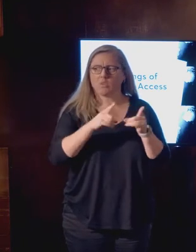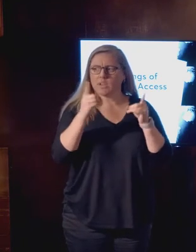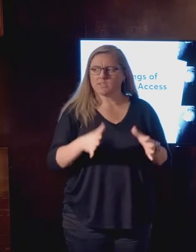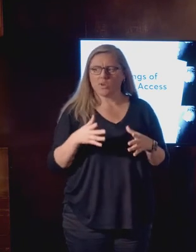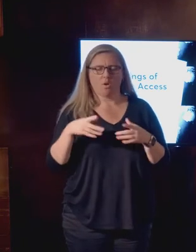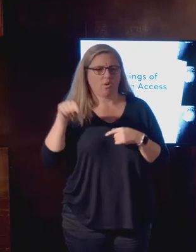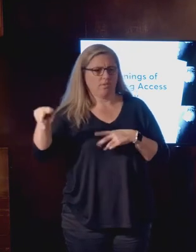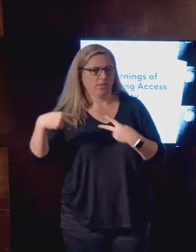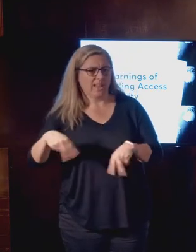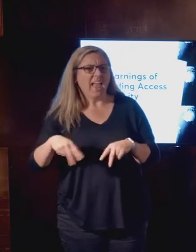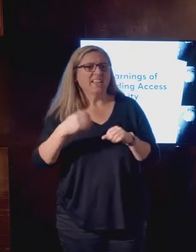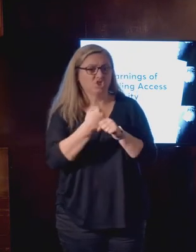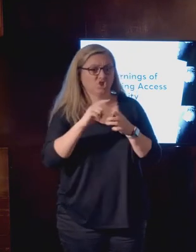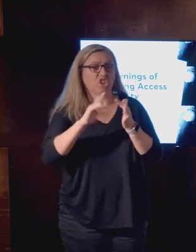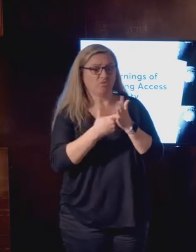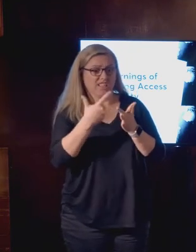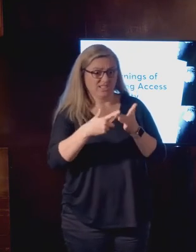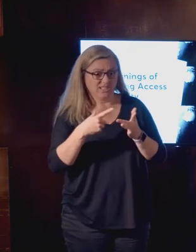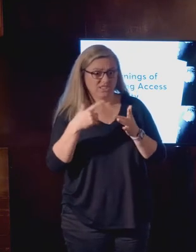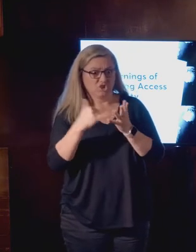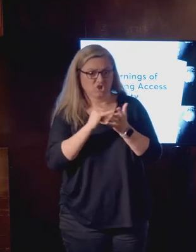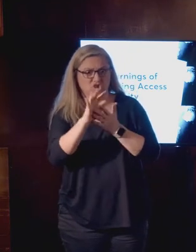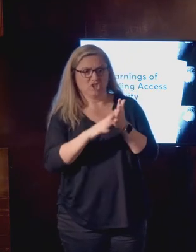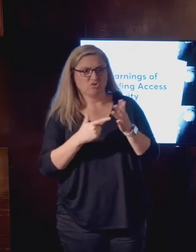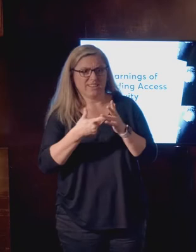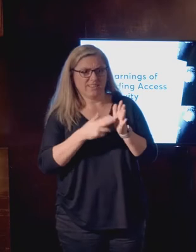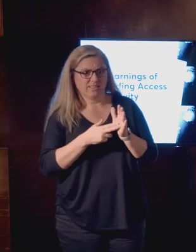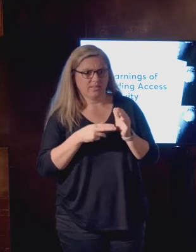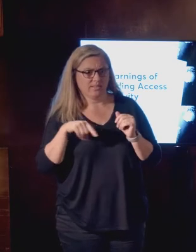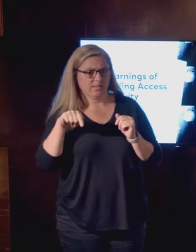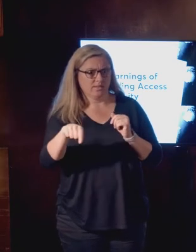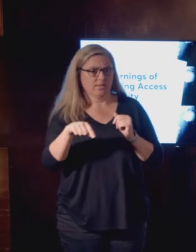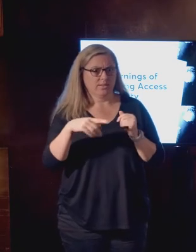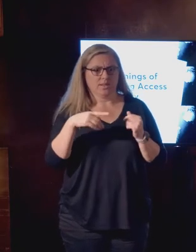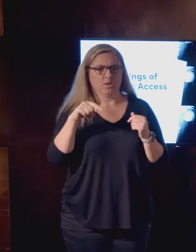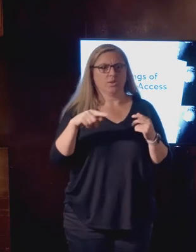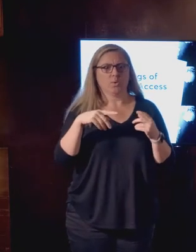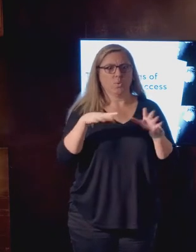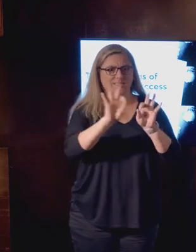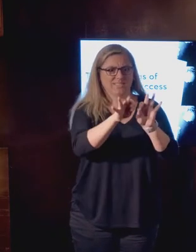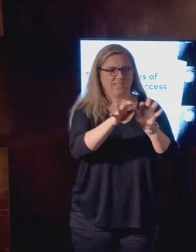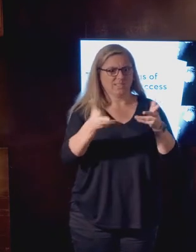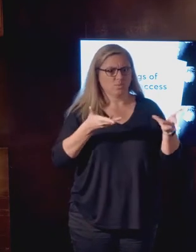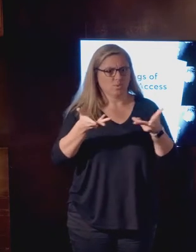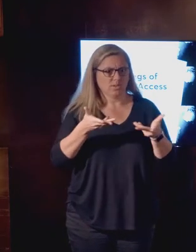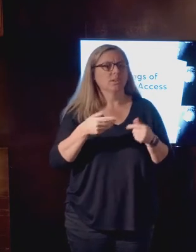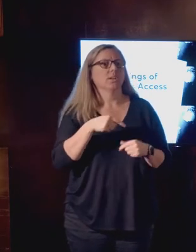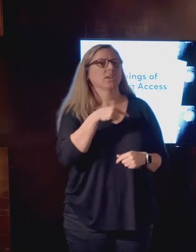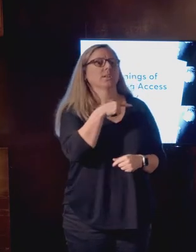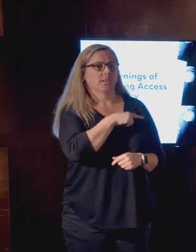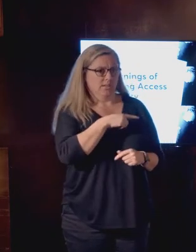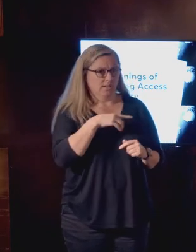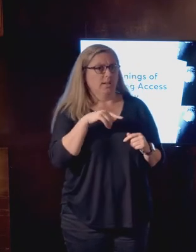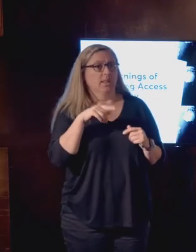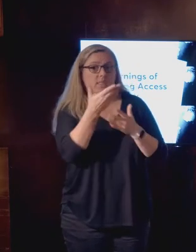was our Auslan interpreter, so that was the five of us. And the kind of storyline was talking about